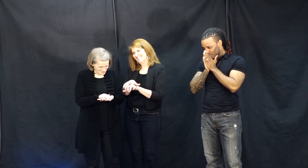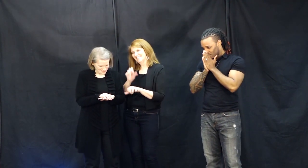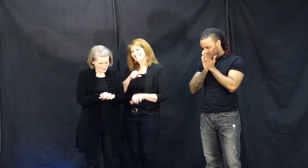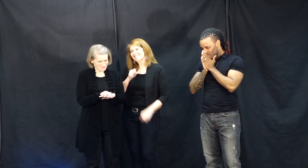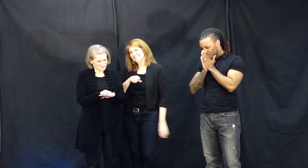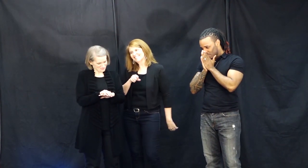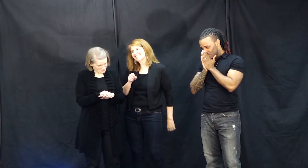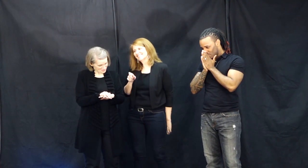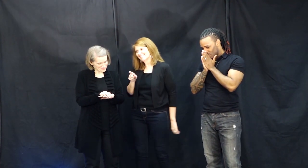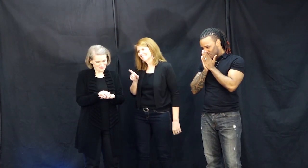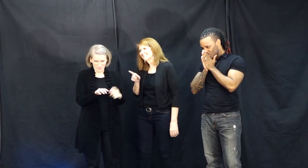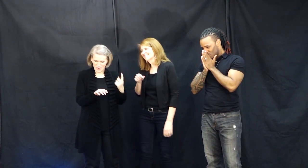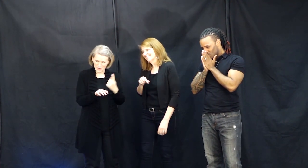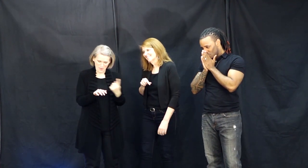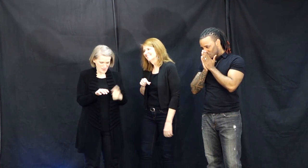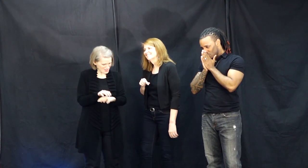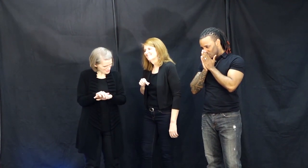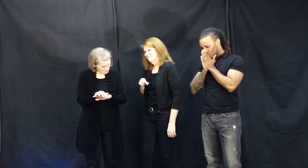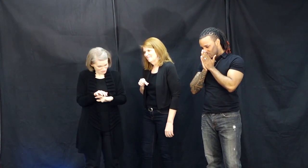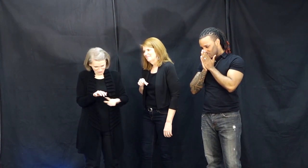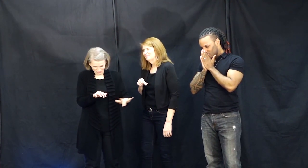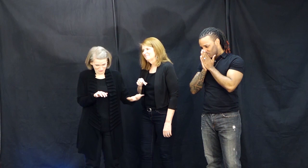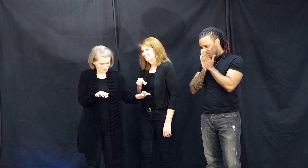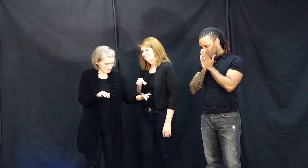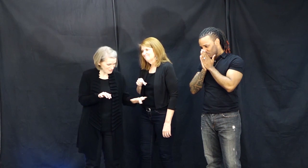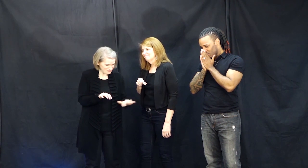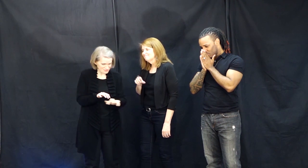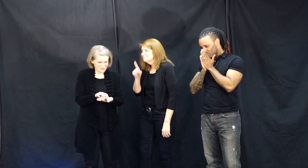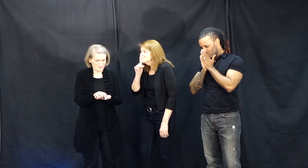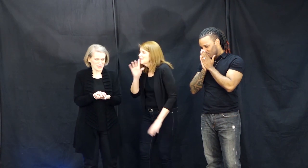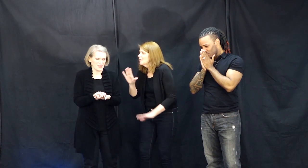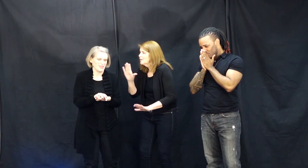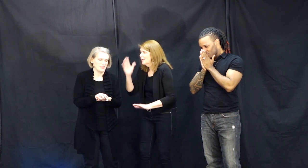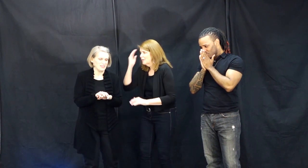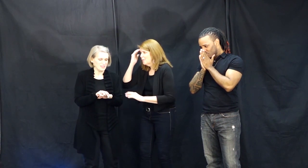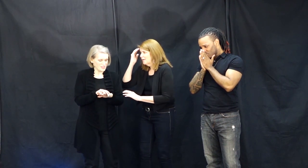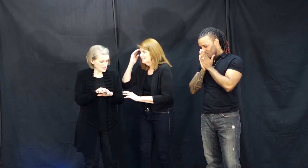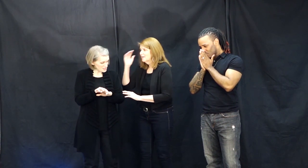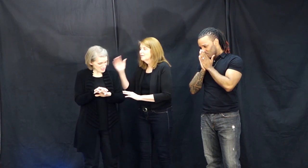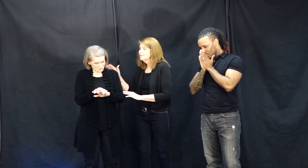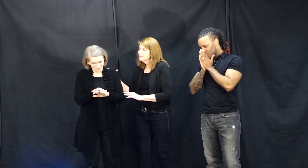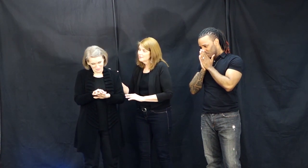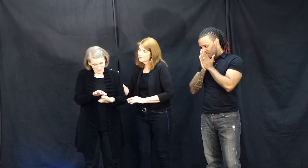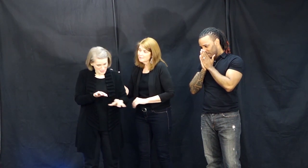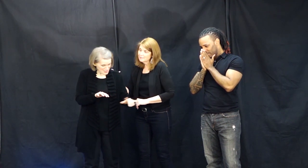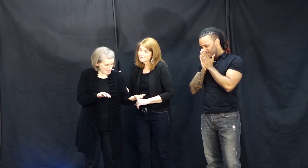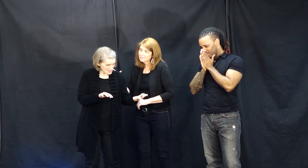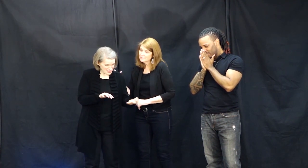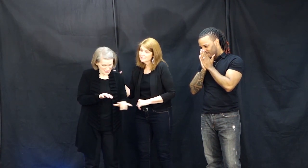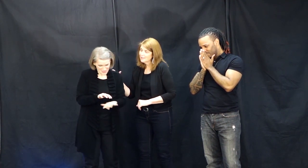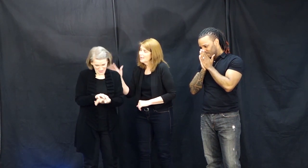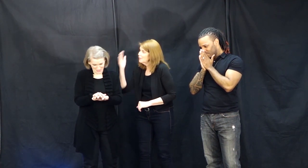time. I would always change the line. I know. I would always change the line. I know.